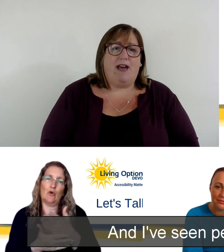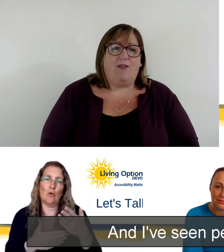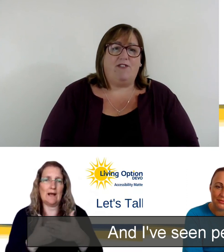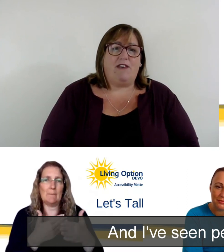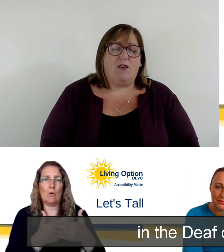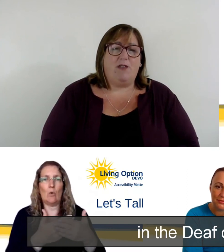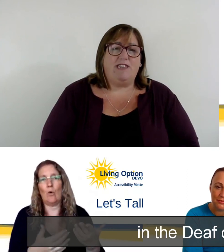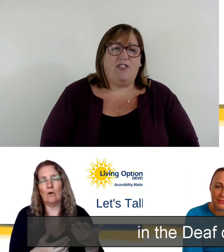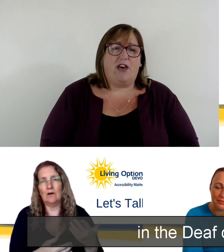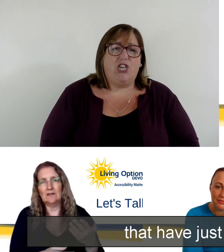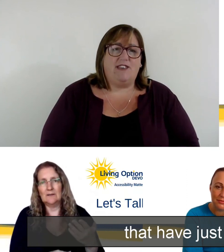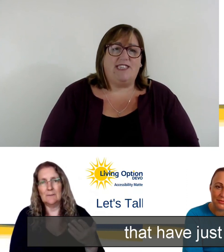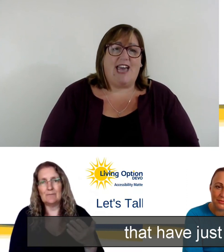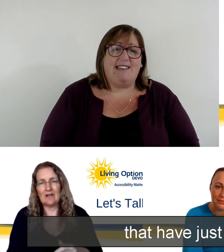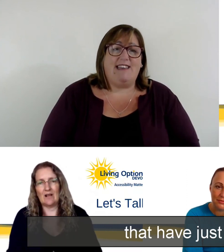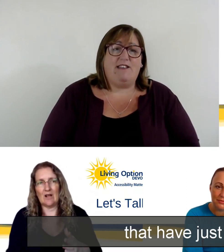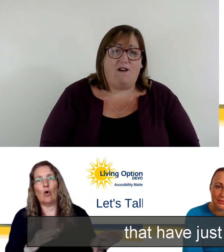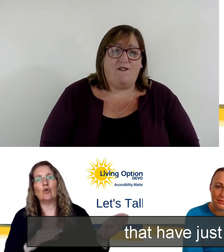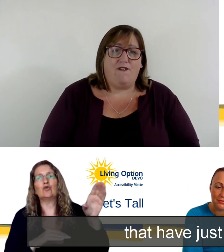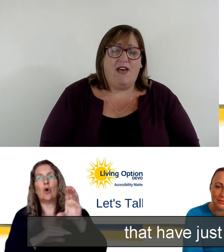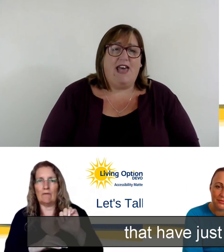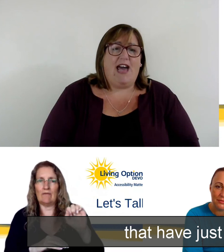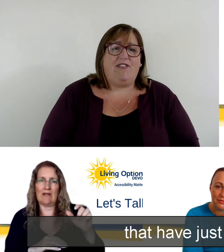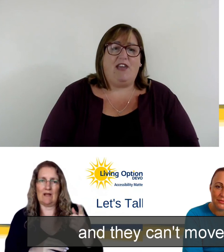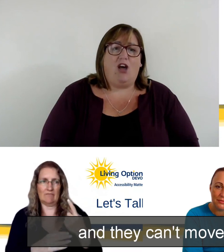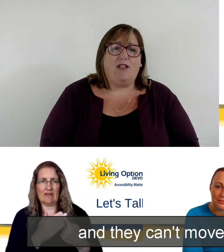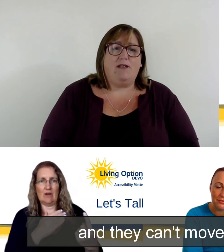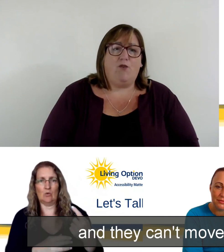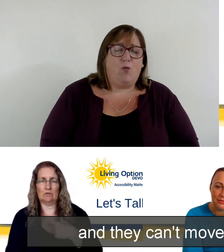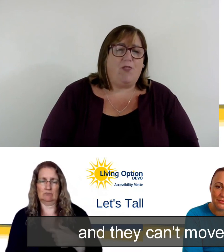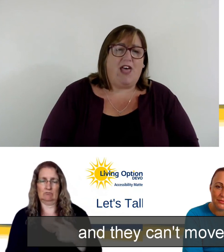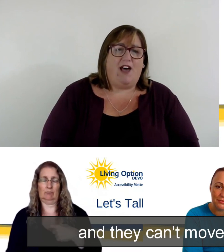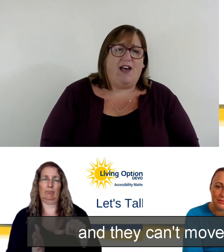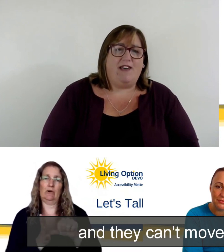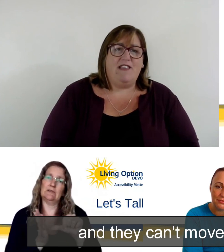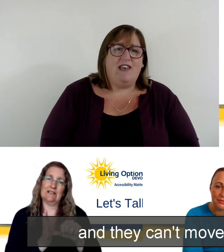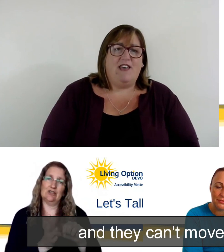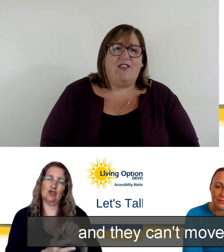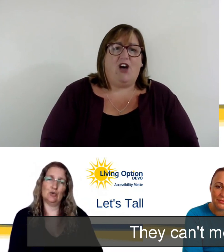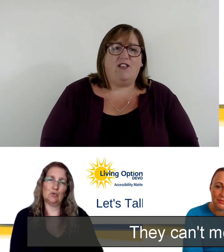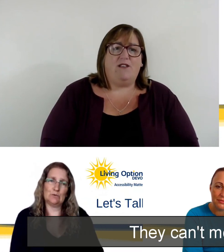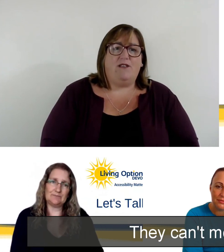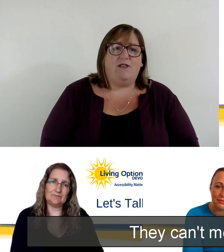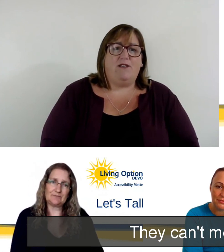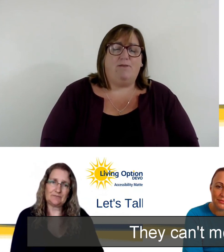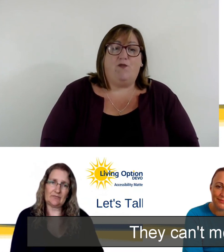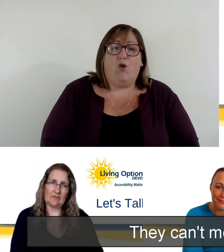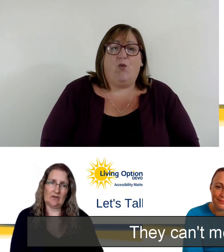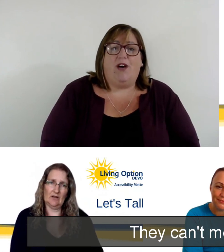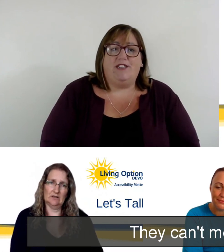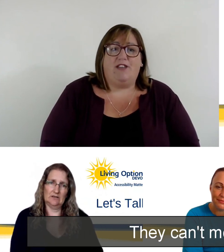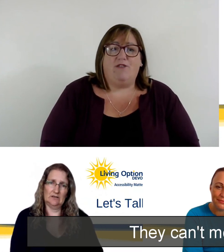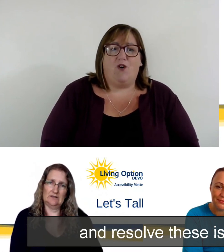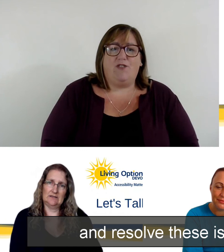seen people out there in the deaf community that have just had enough, and they can't move on with their lives. They can't